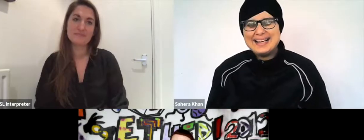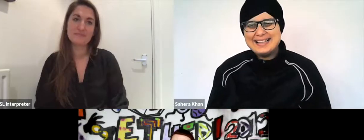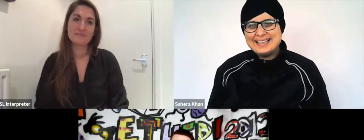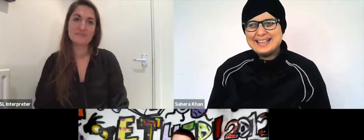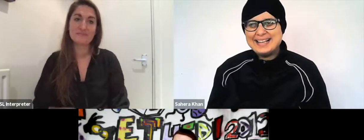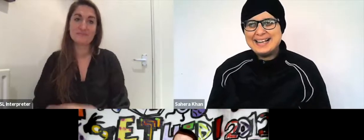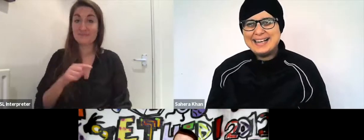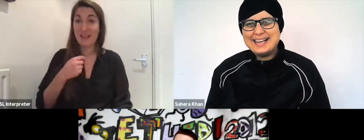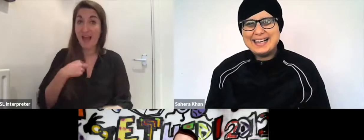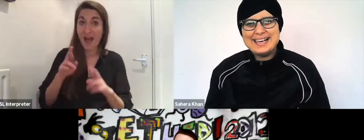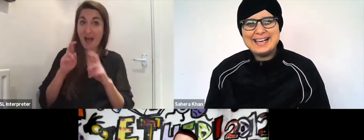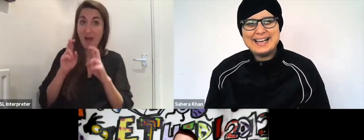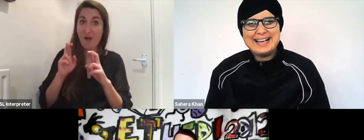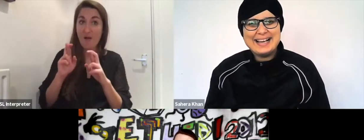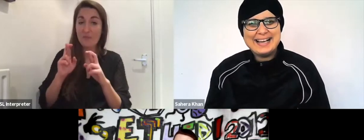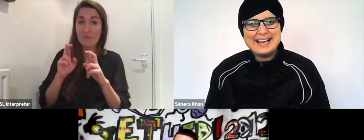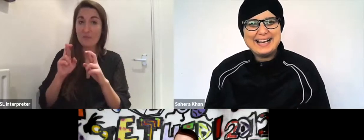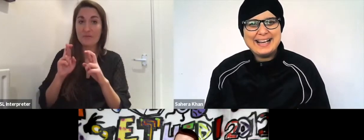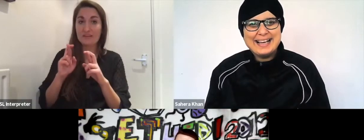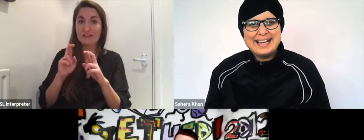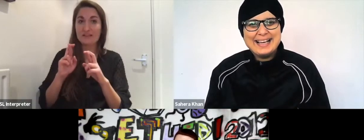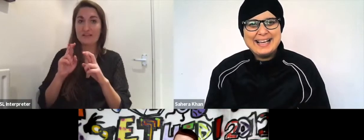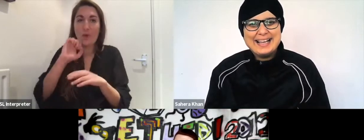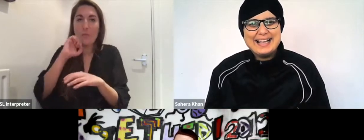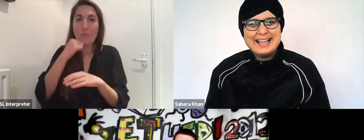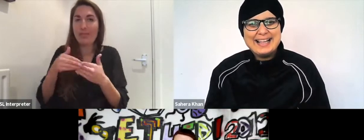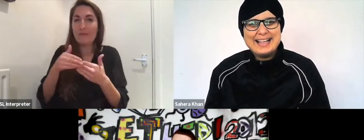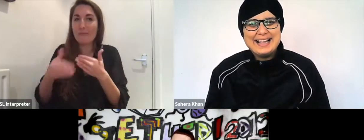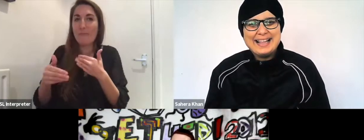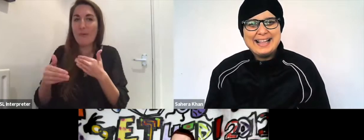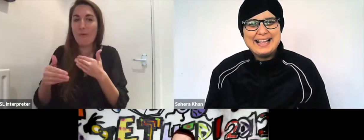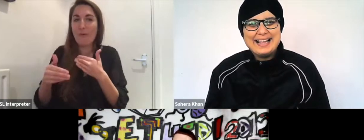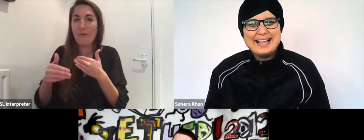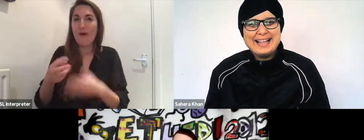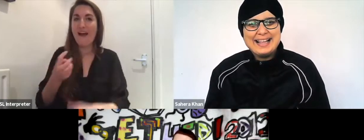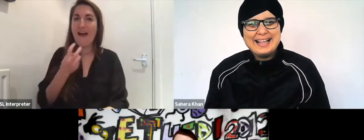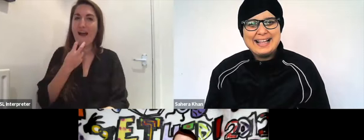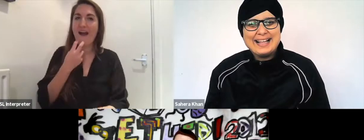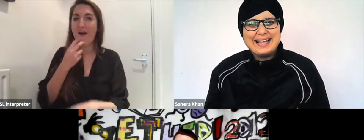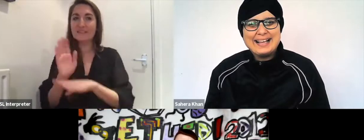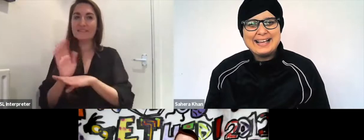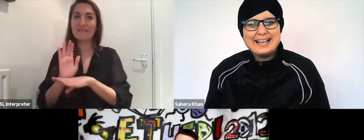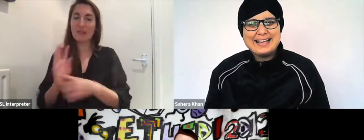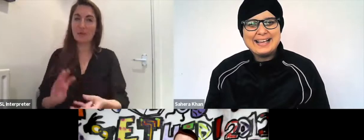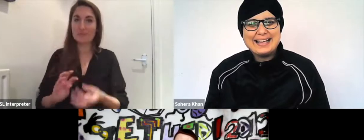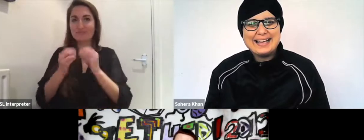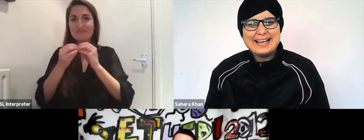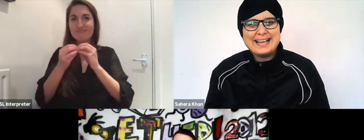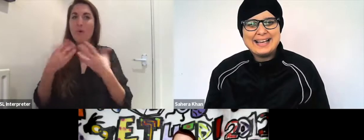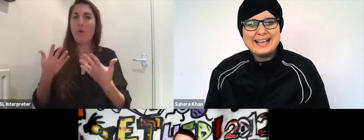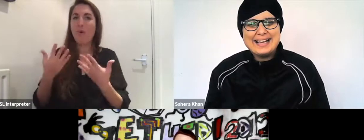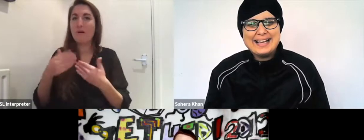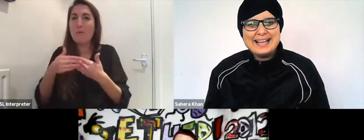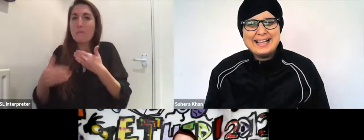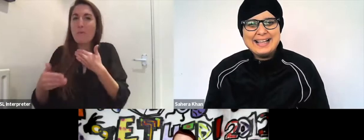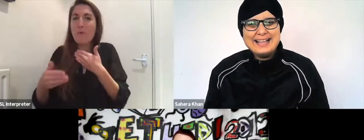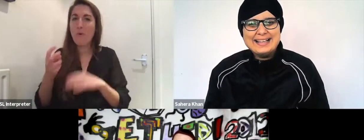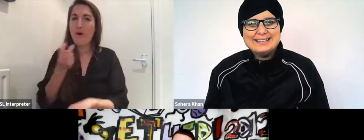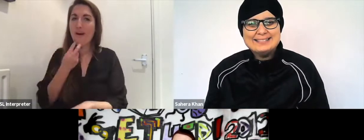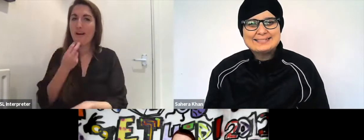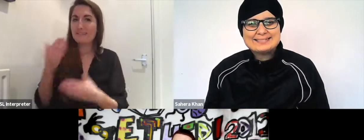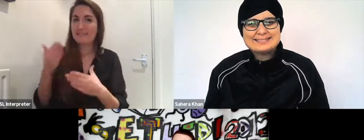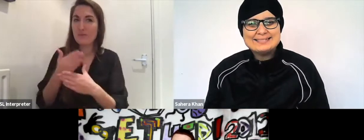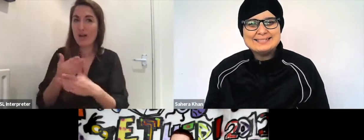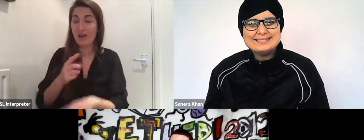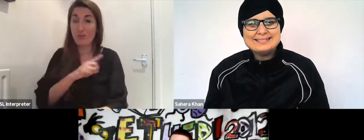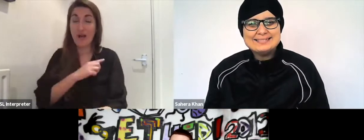I hope there's going to be more Auntie, yes, more Auntie films or more Auntie work, because I just love